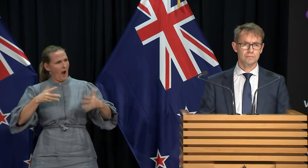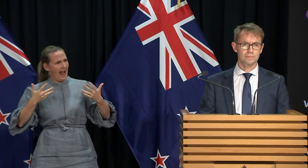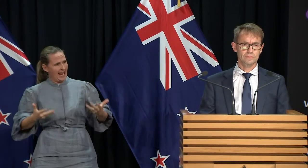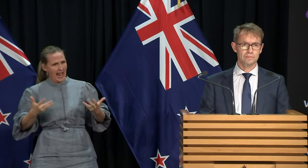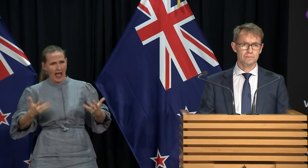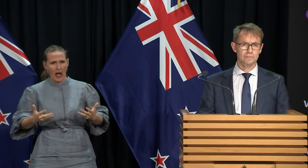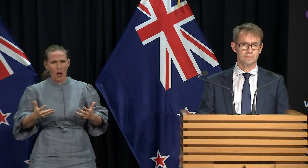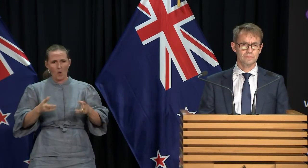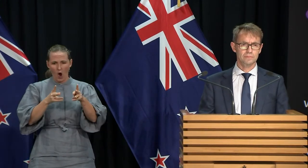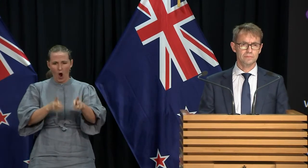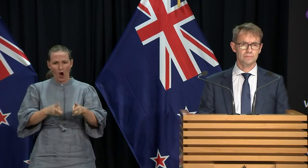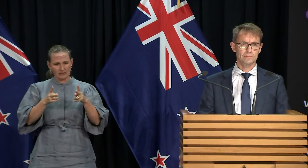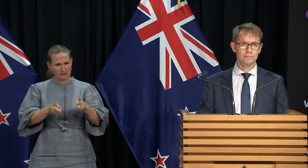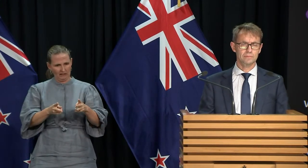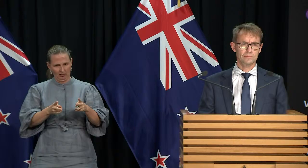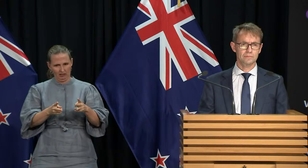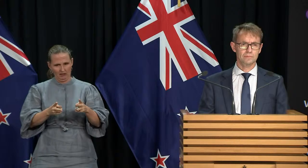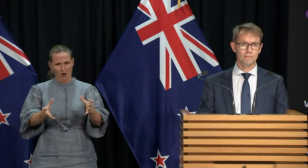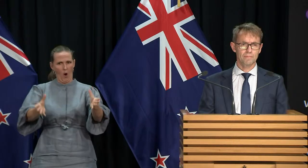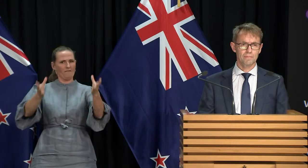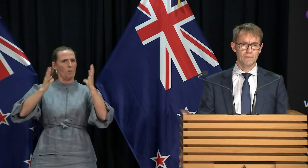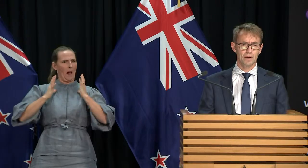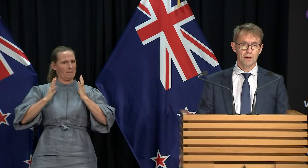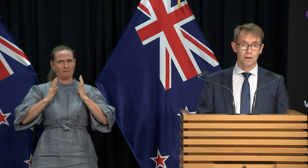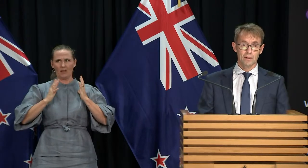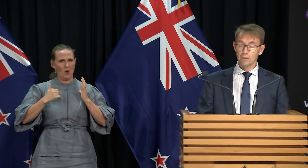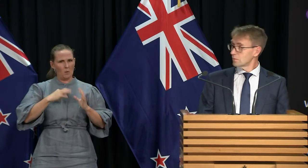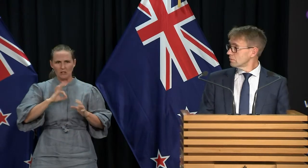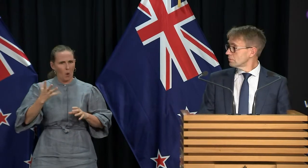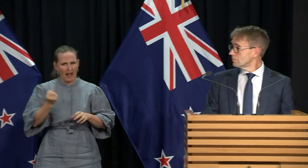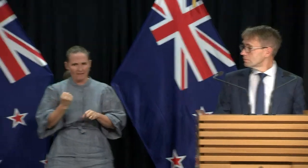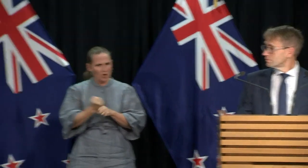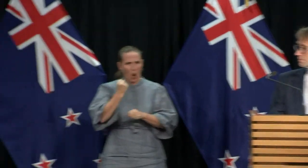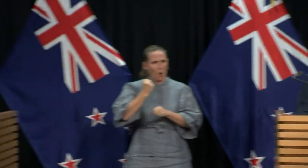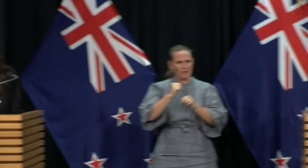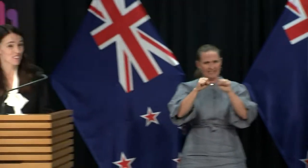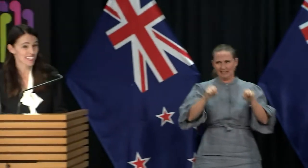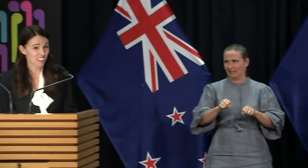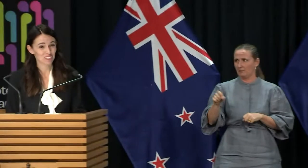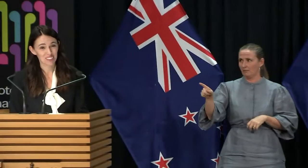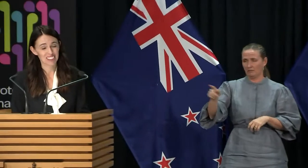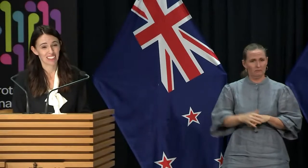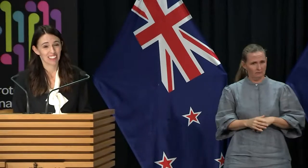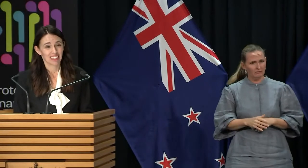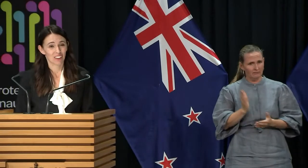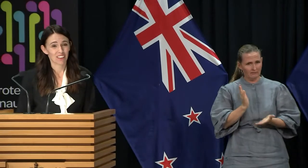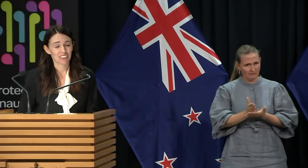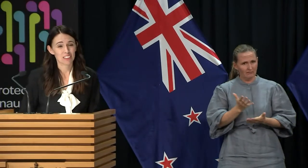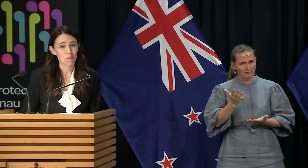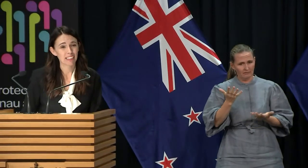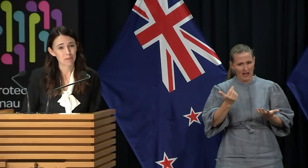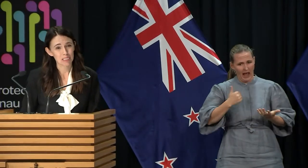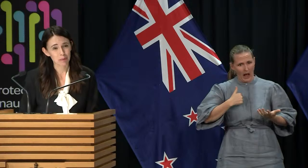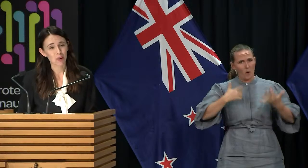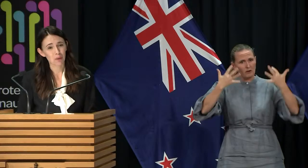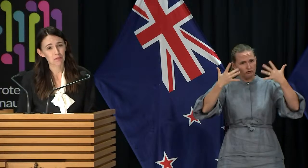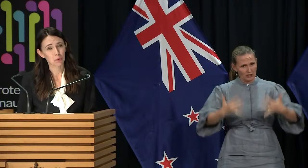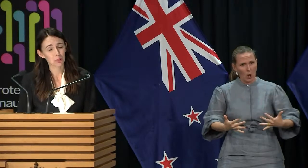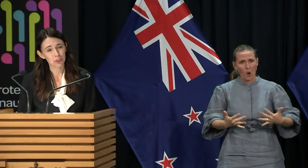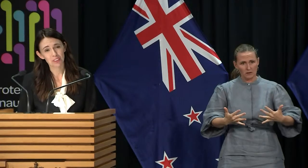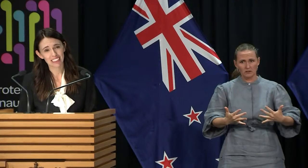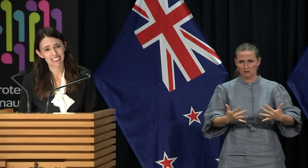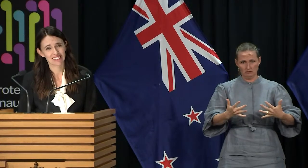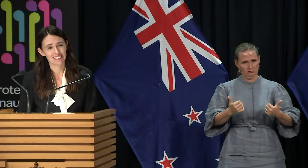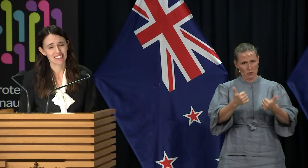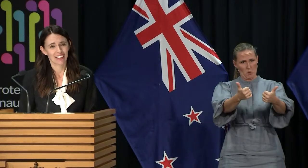have a gold standard system when we clearly don't? Because our results still speak for themselves. You know, this pandemic's been going